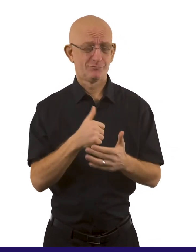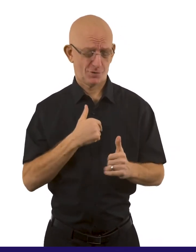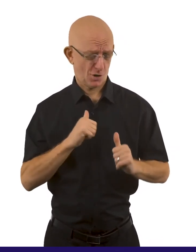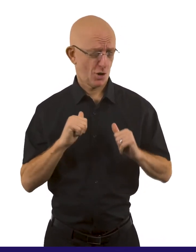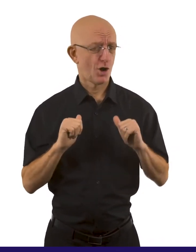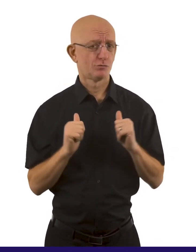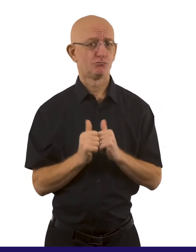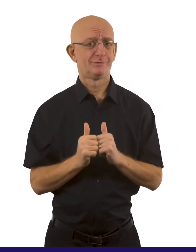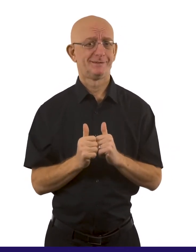Strongly agree.